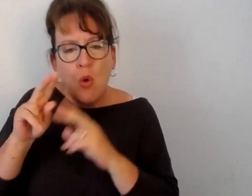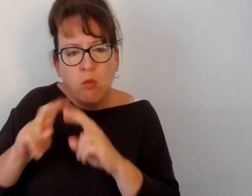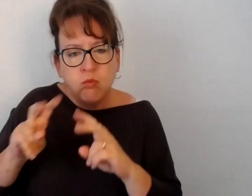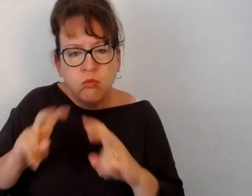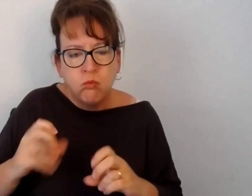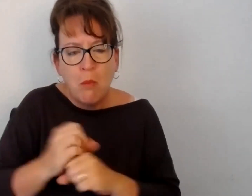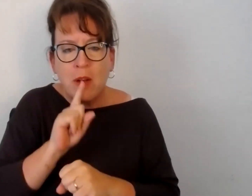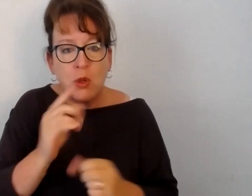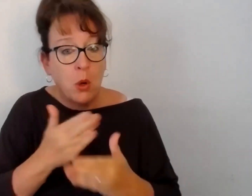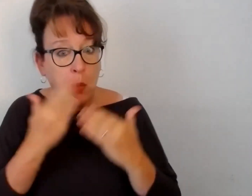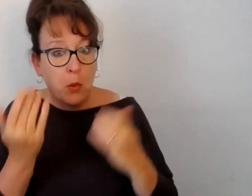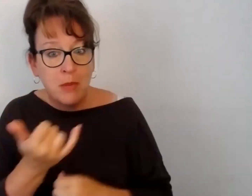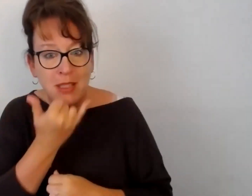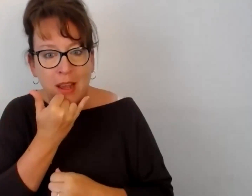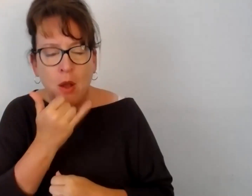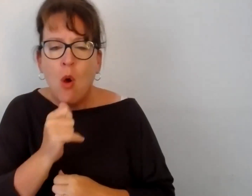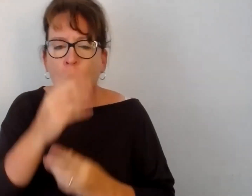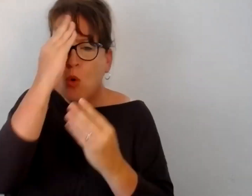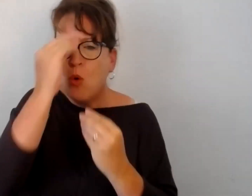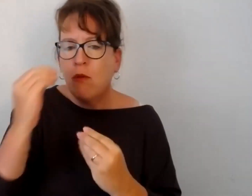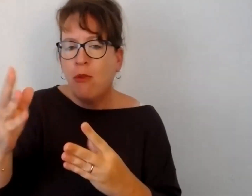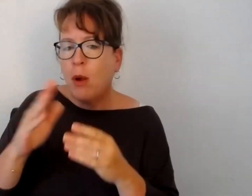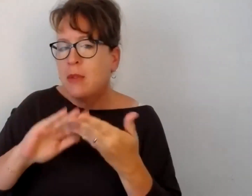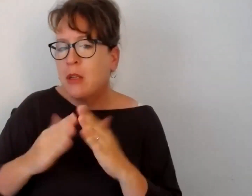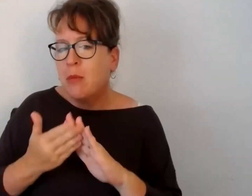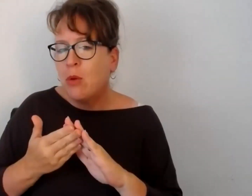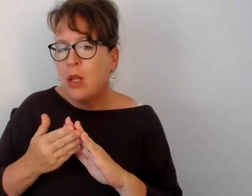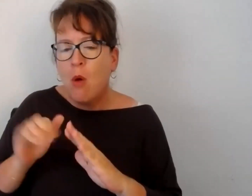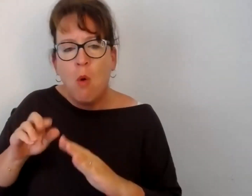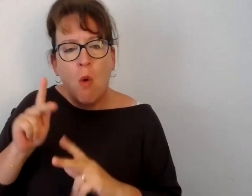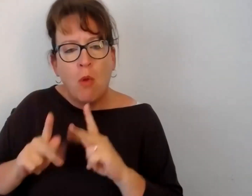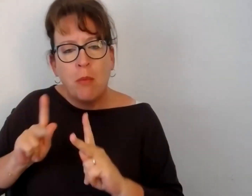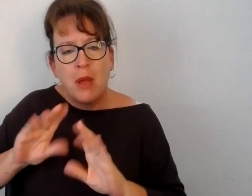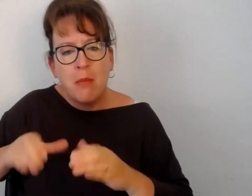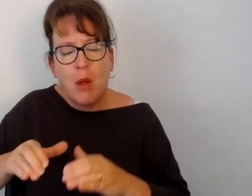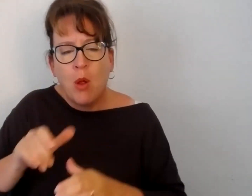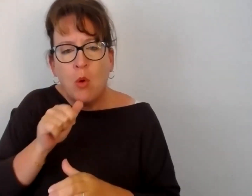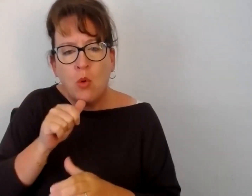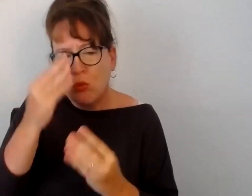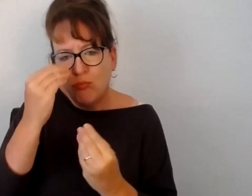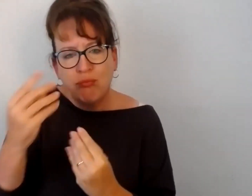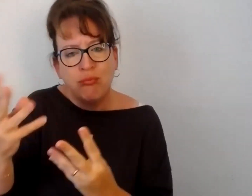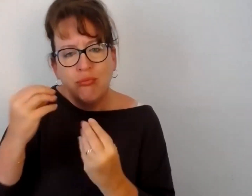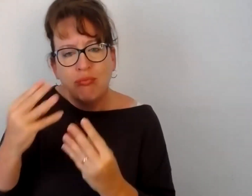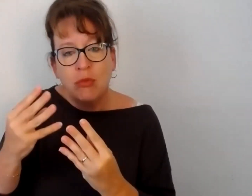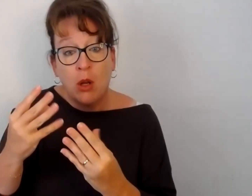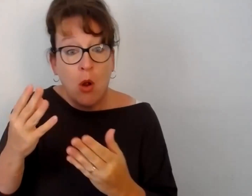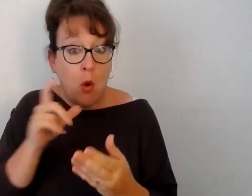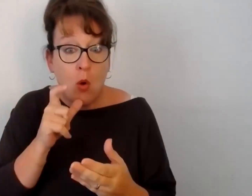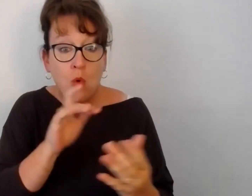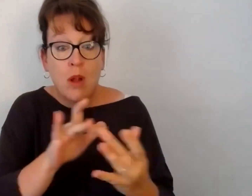Who contacts the community or the population, the group of people, or the local town or